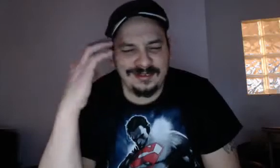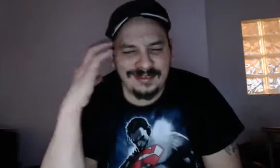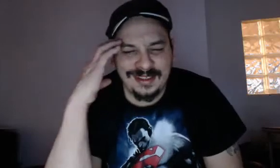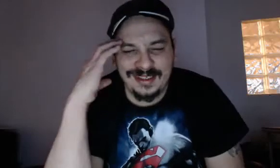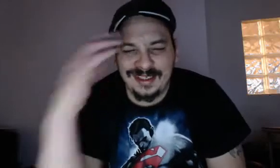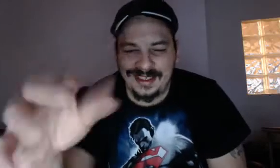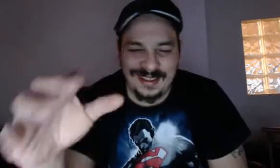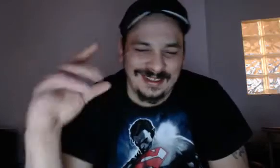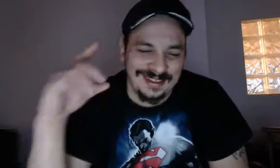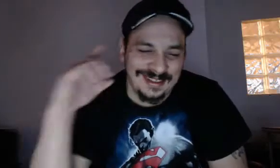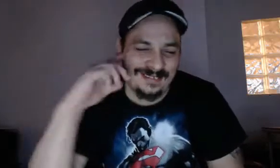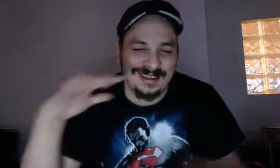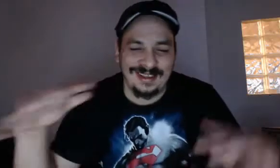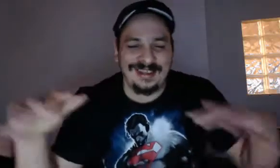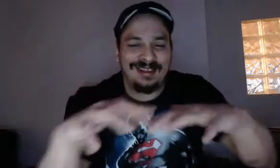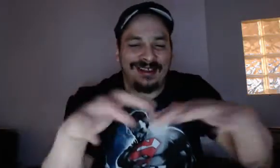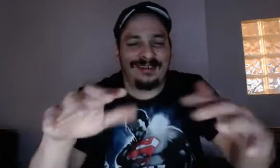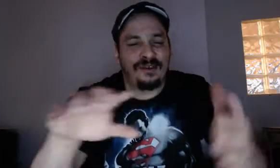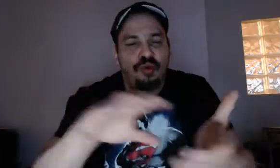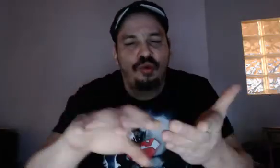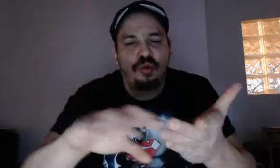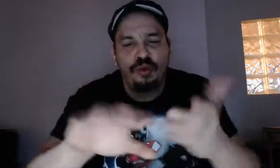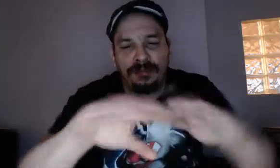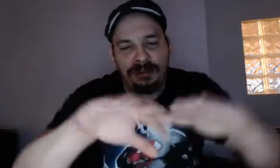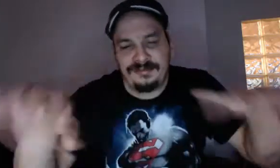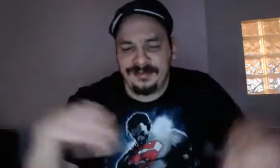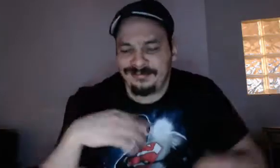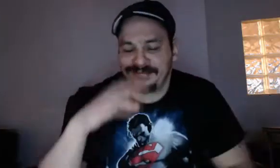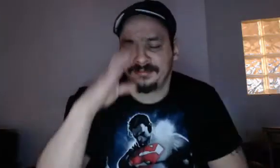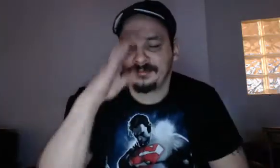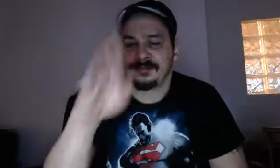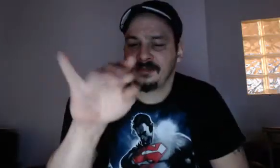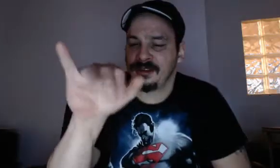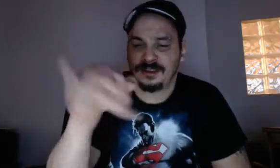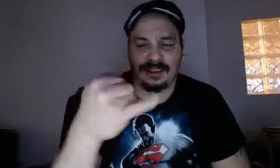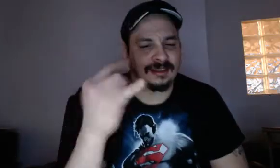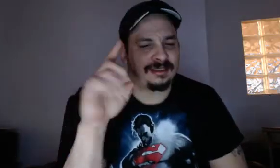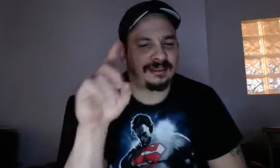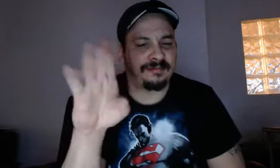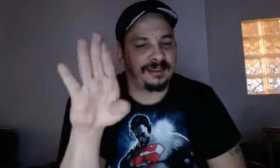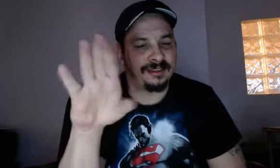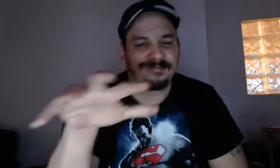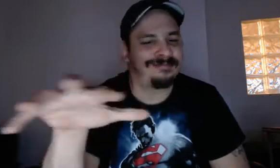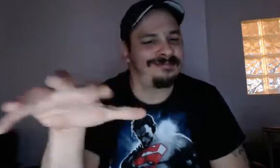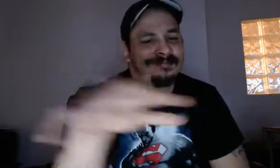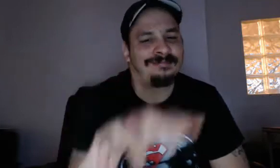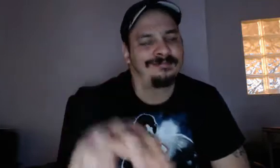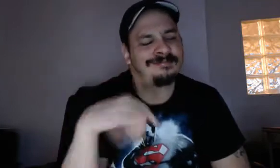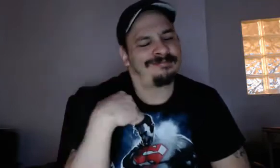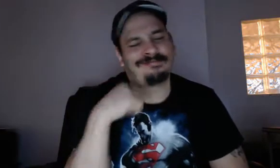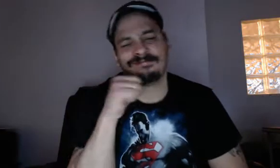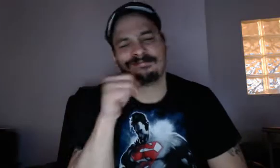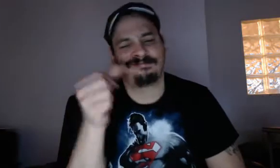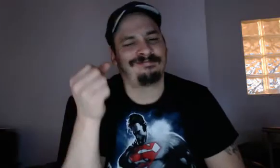young men of color, and to speak so personally about his own upbringing. He talked about how his mother and grandmother and teachers and others would give him second